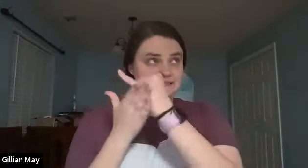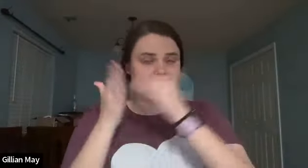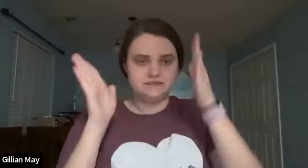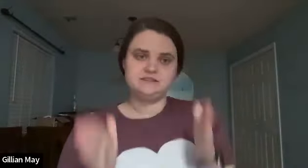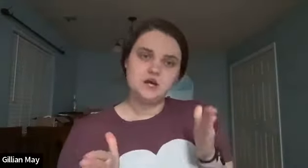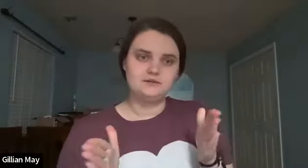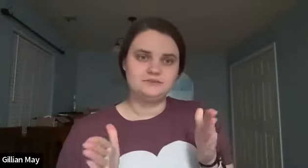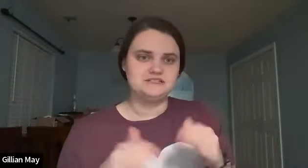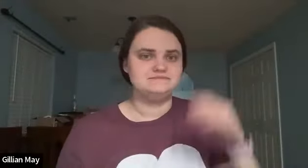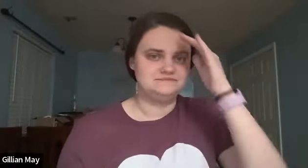Artist. Art person.